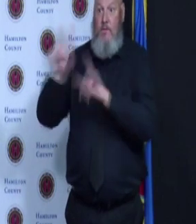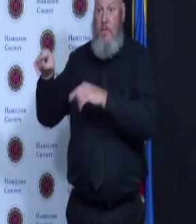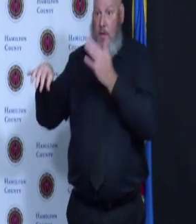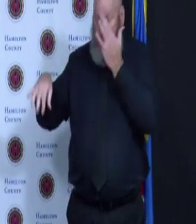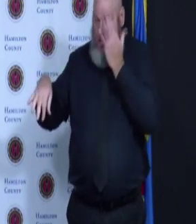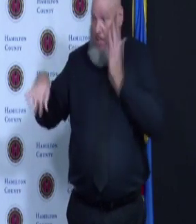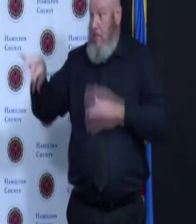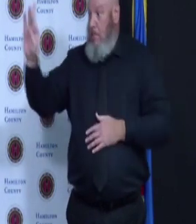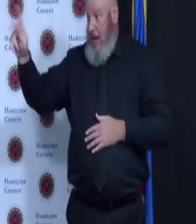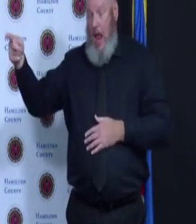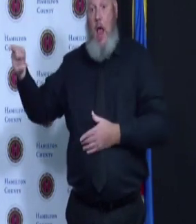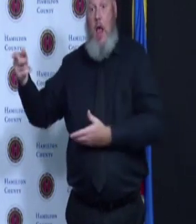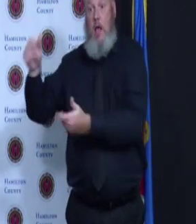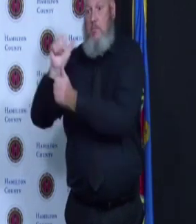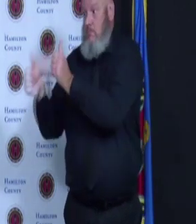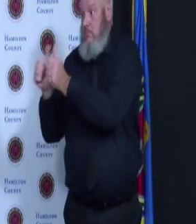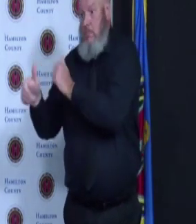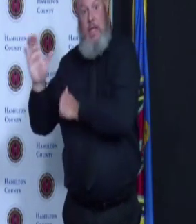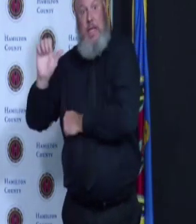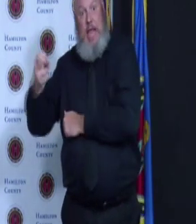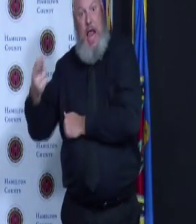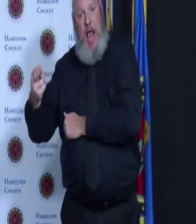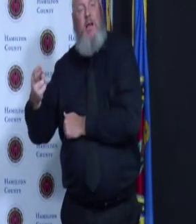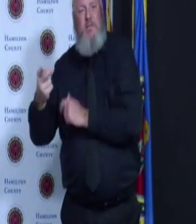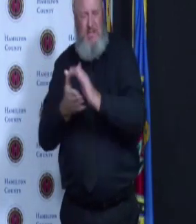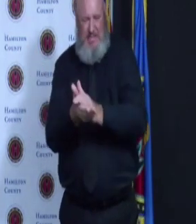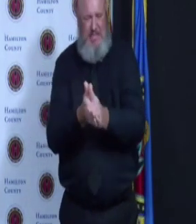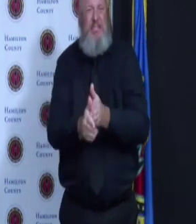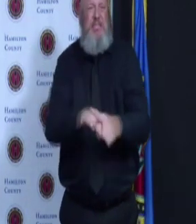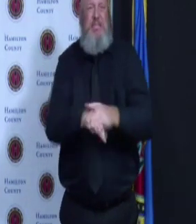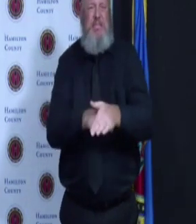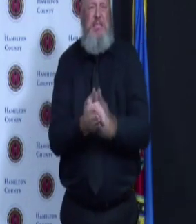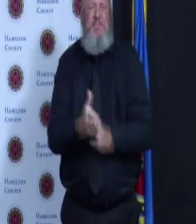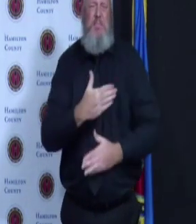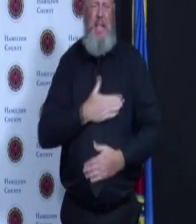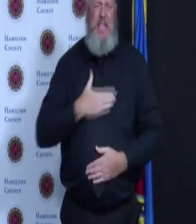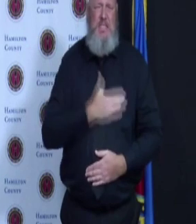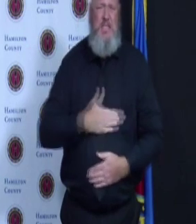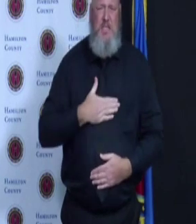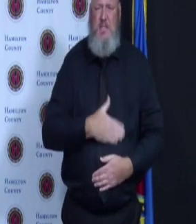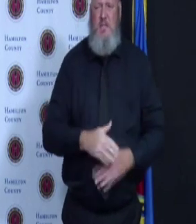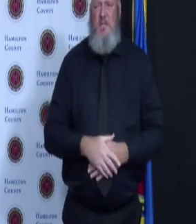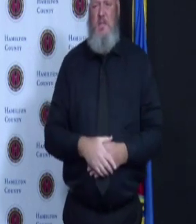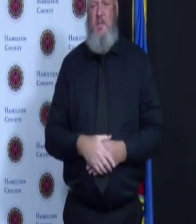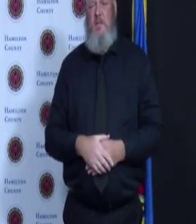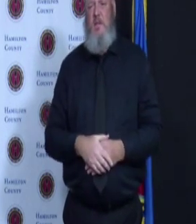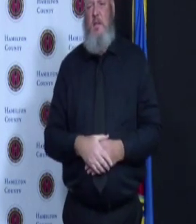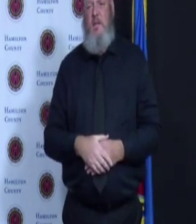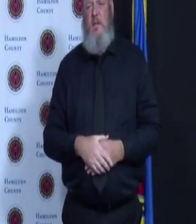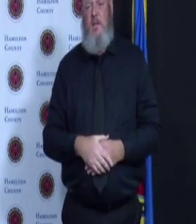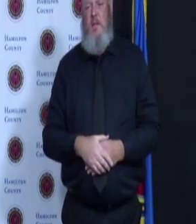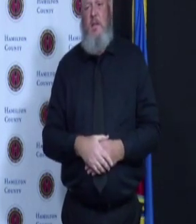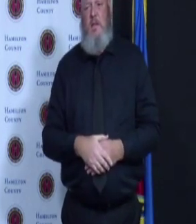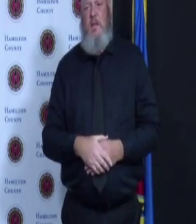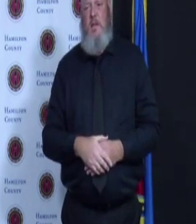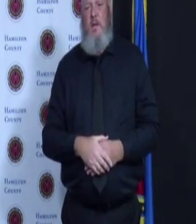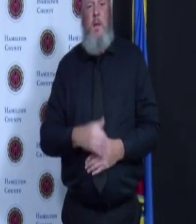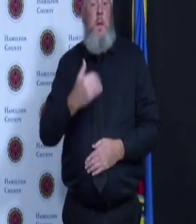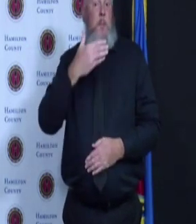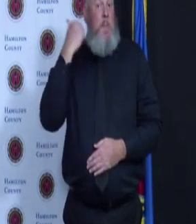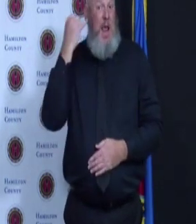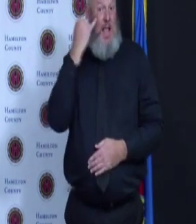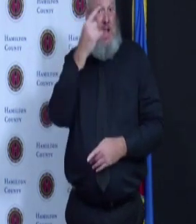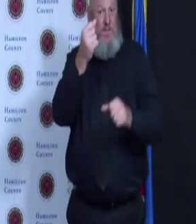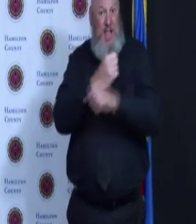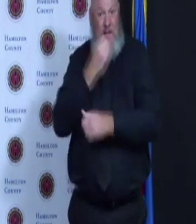plate at home rather than eating straight out of the container, and then wash your hands. So wash your hands, wash your hands, wash your